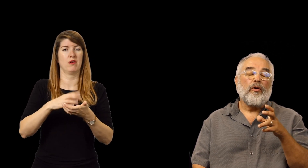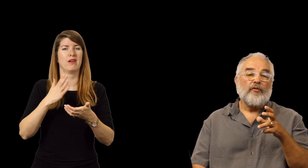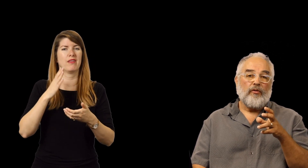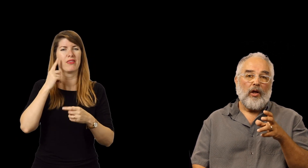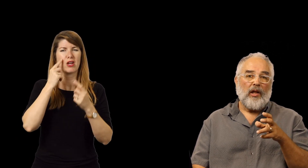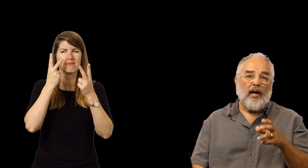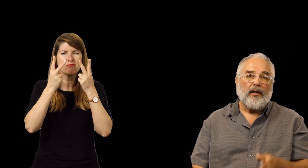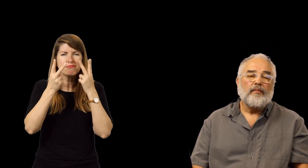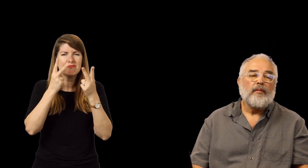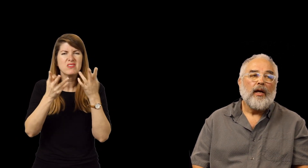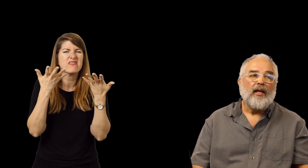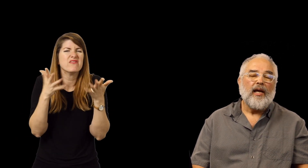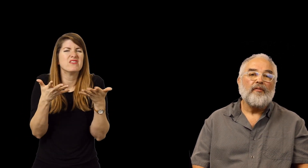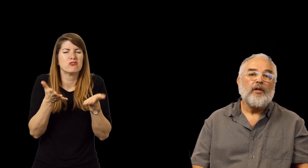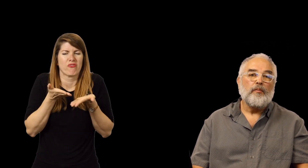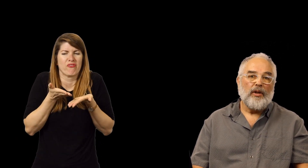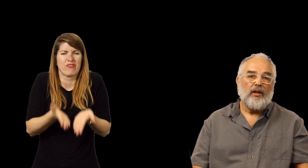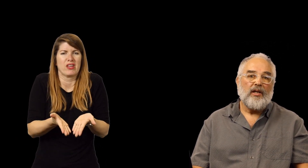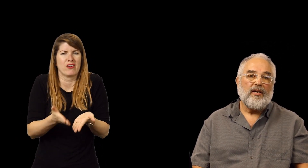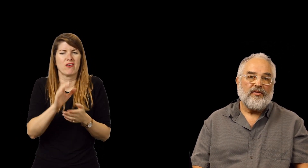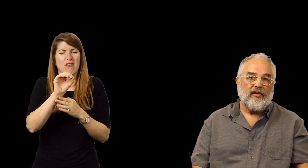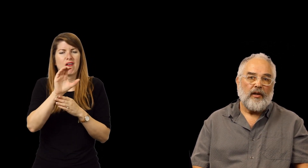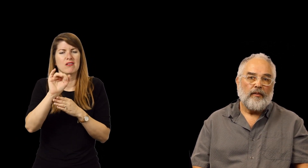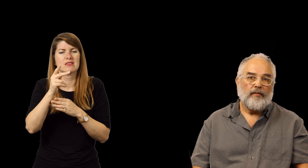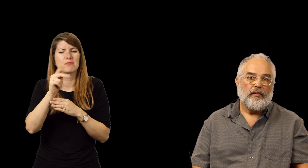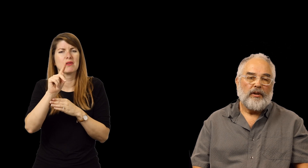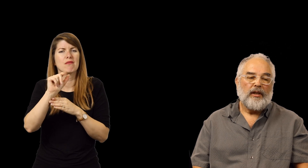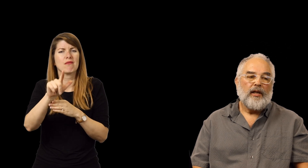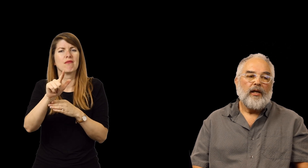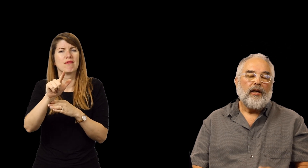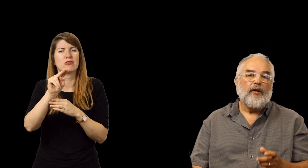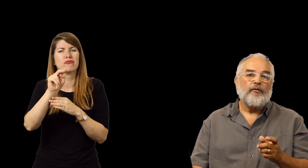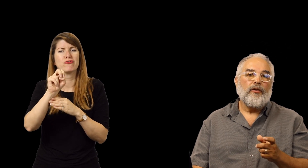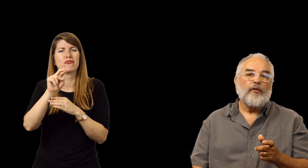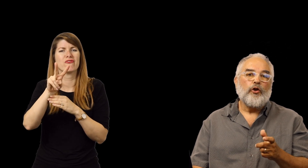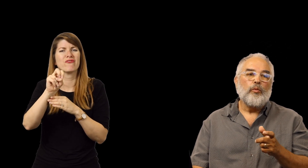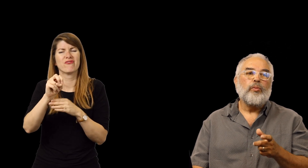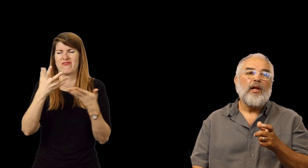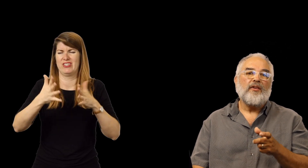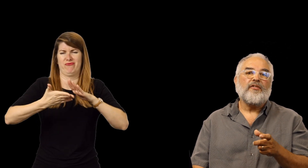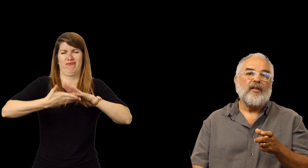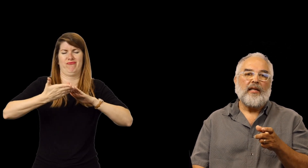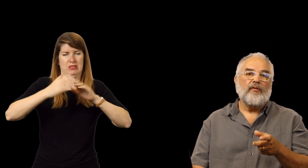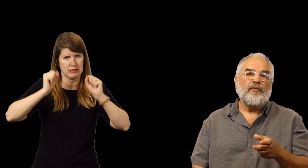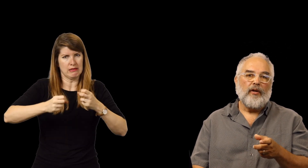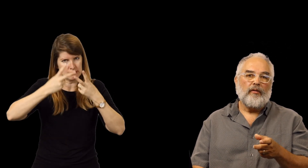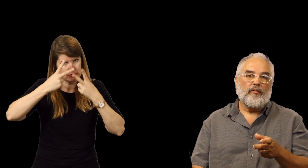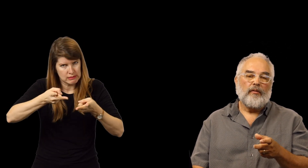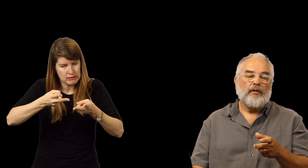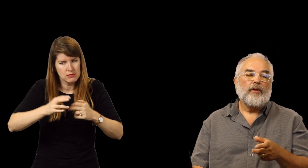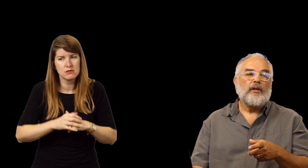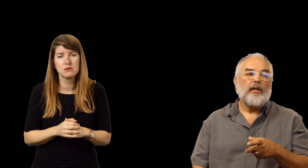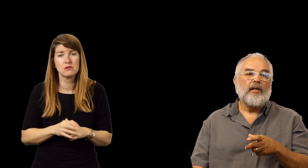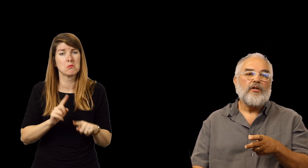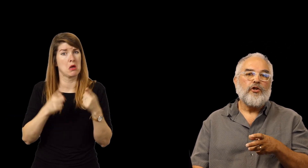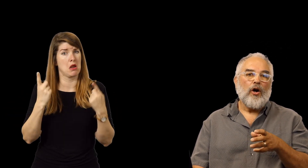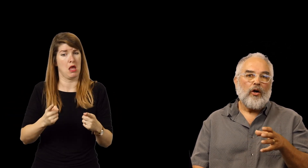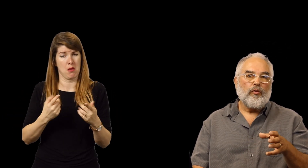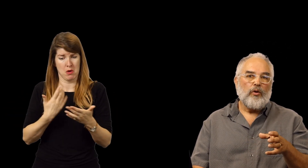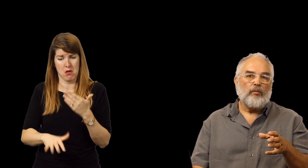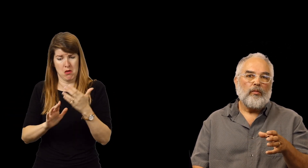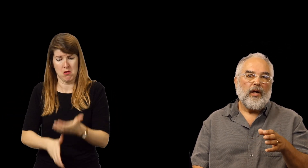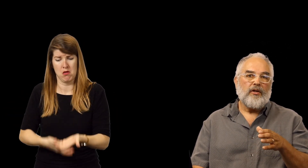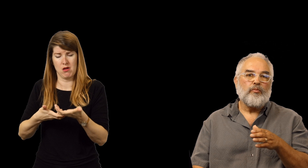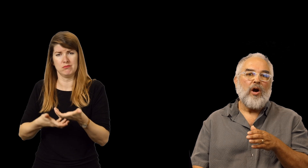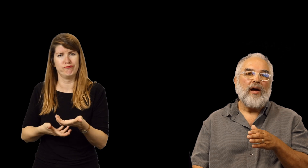occipital nerves are online, and they have the ability to see. If you place an infant in a